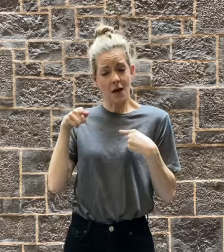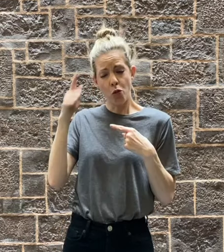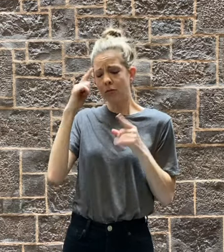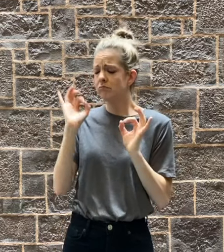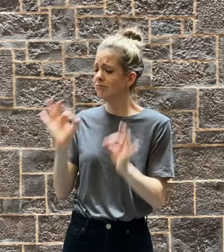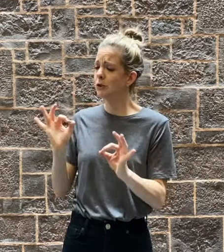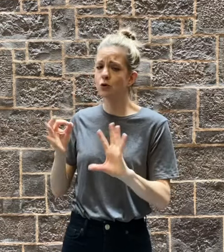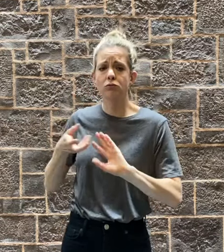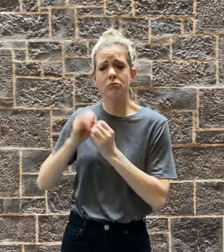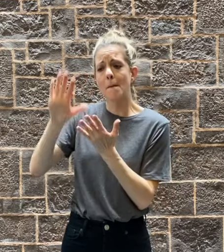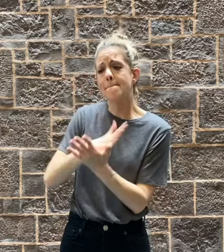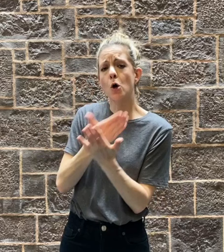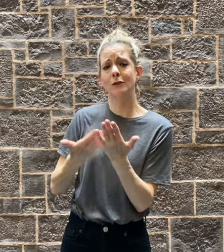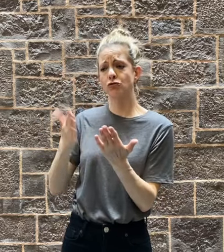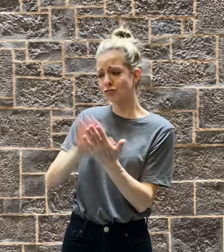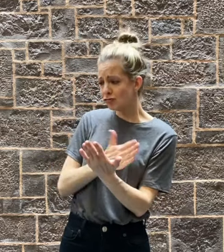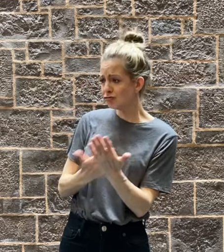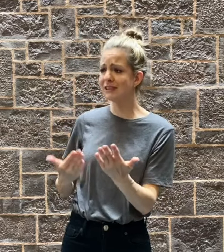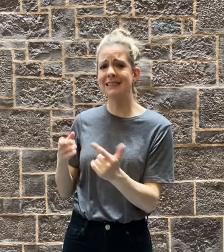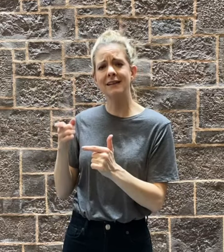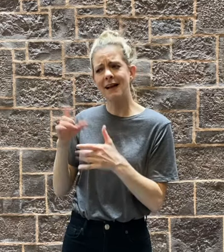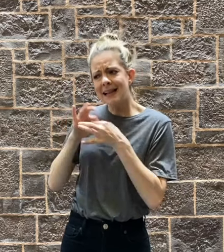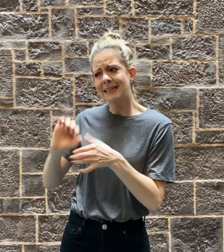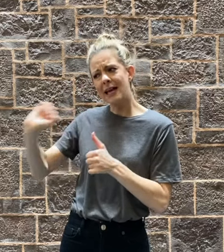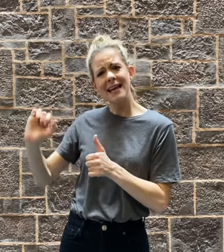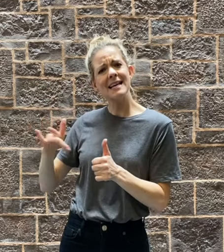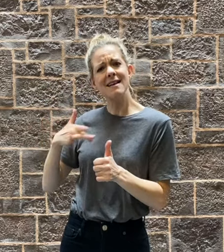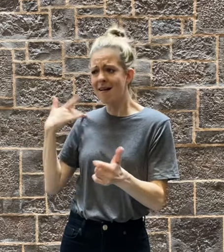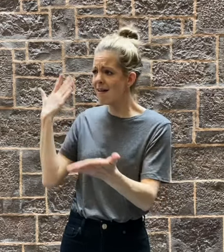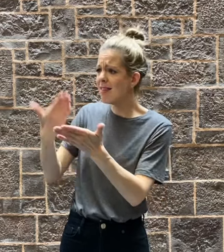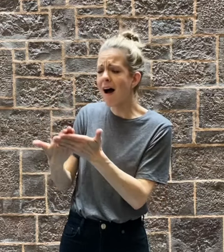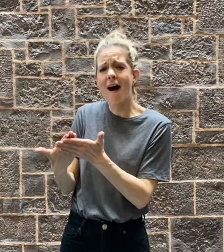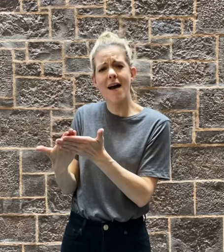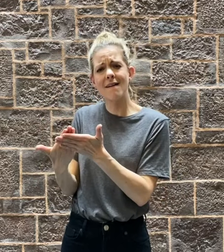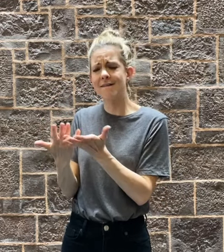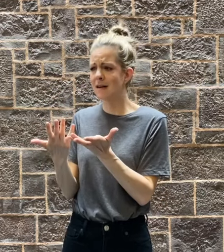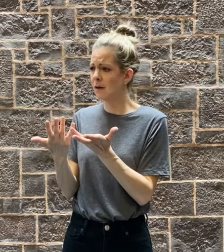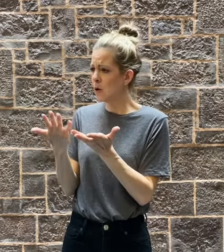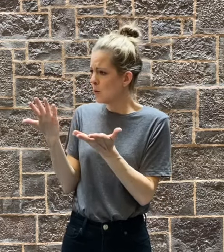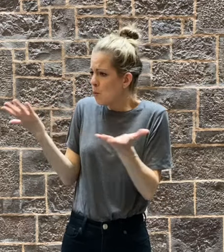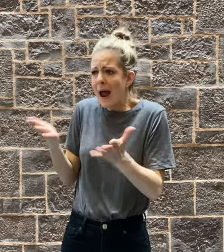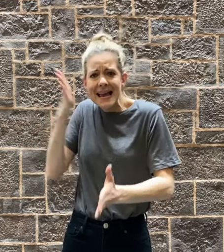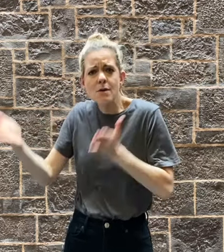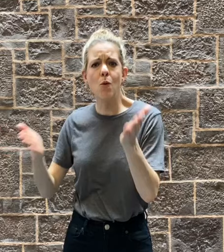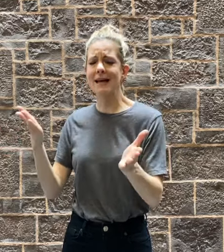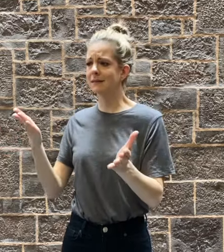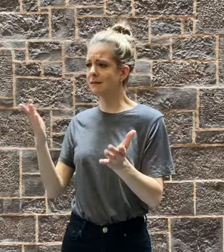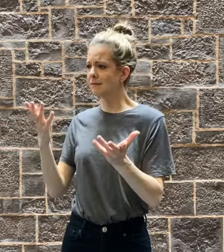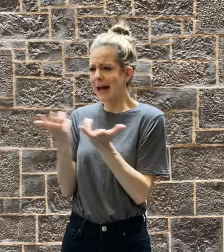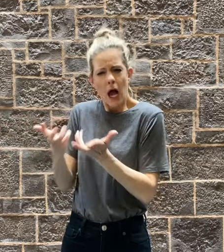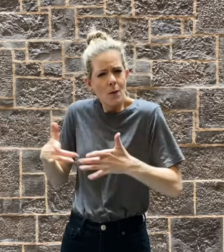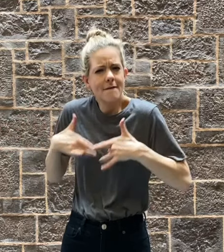his literal ashes, but it is a form, in a way, of ashes of his travels and where he went and what he was interested